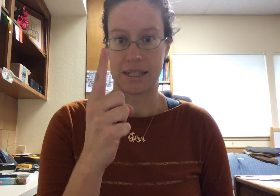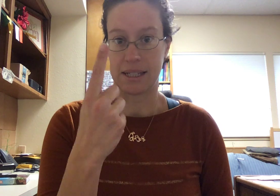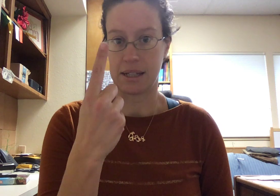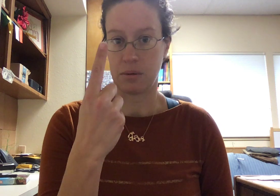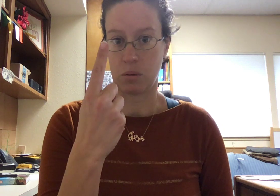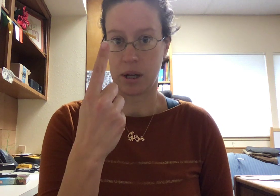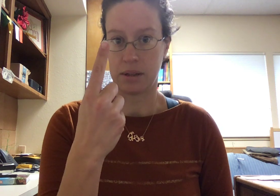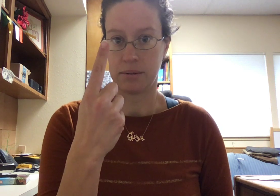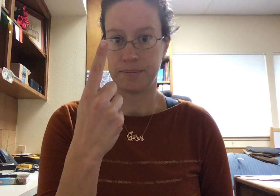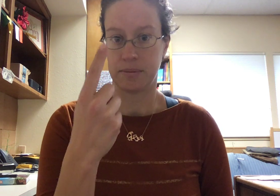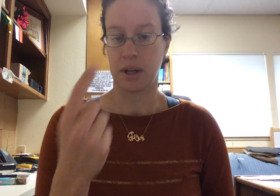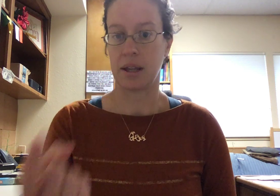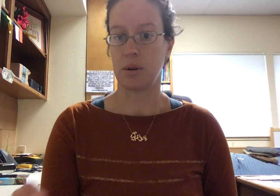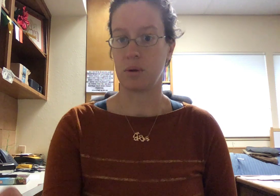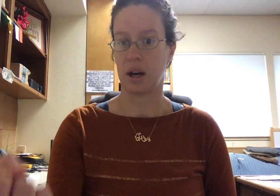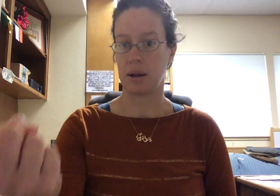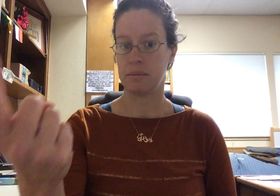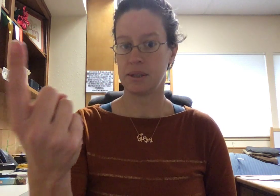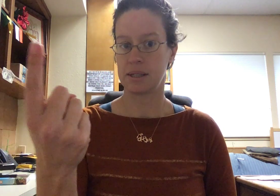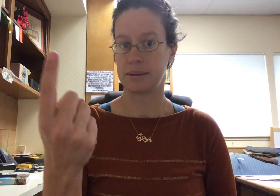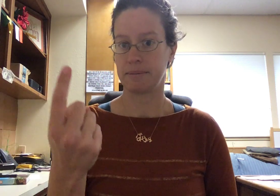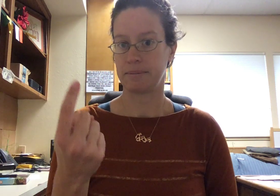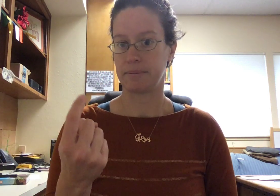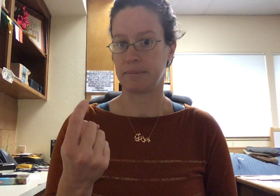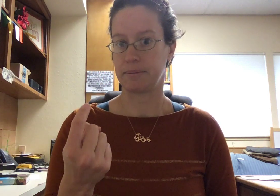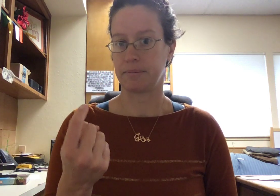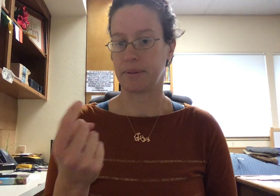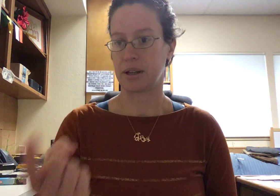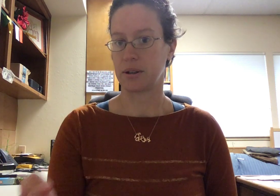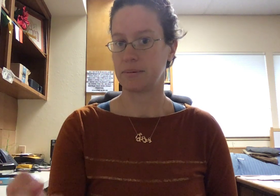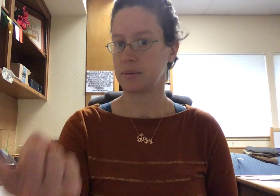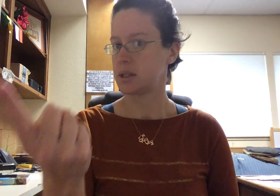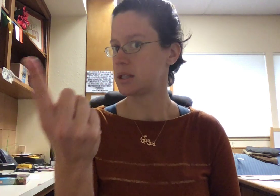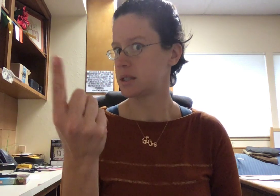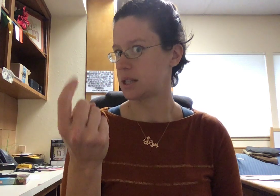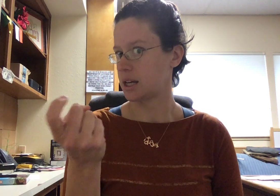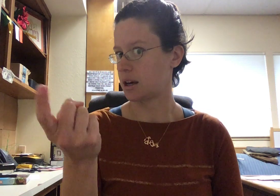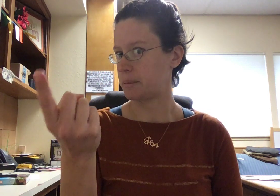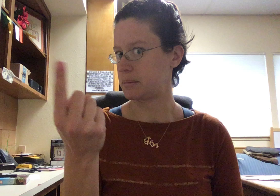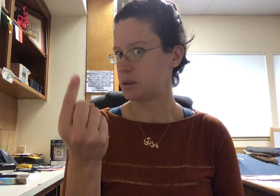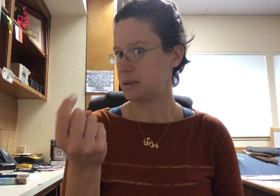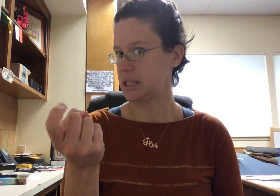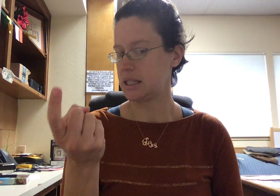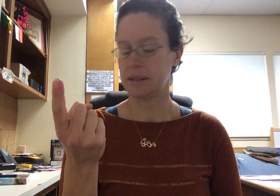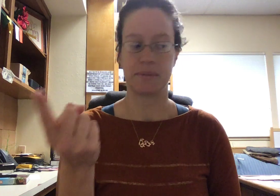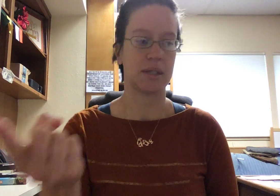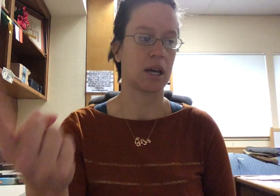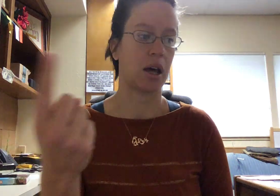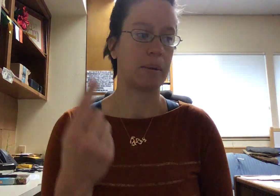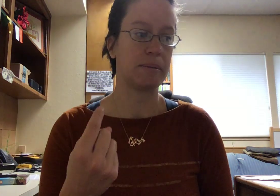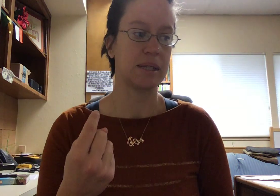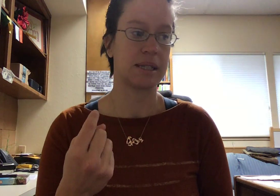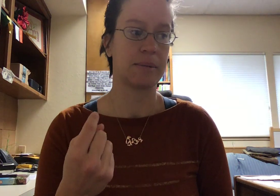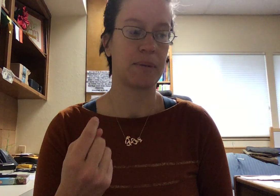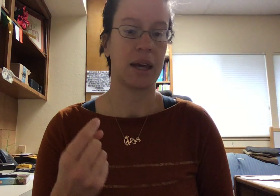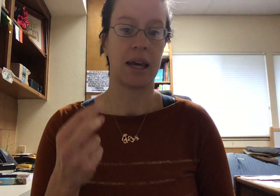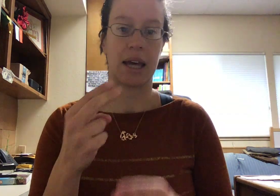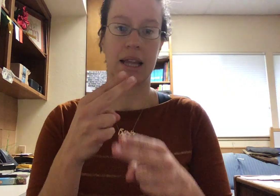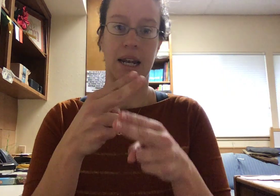that's easy, one, and then who comes, like you're saying come to me, comes in the